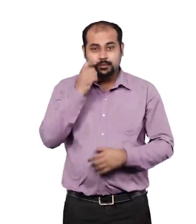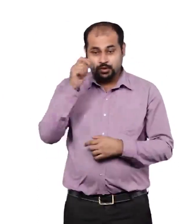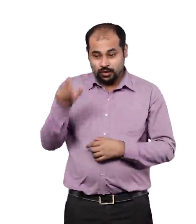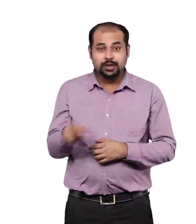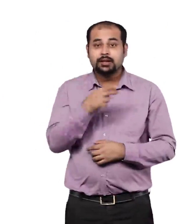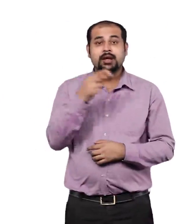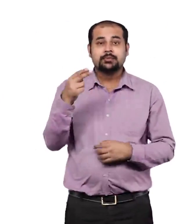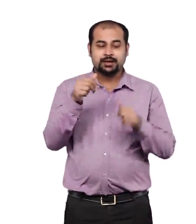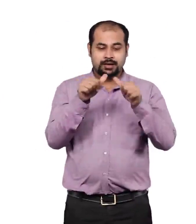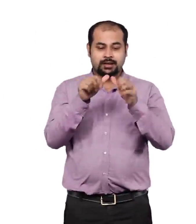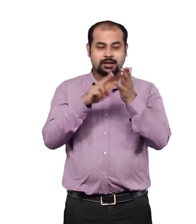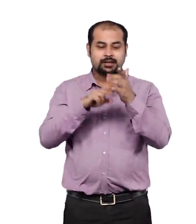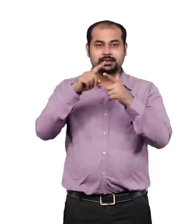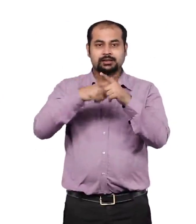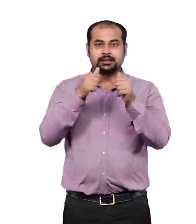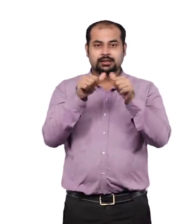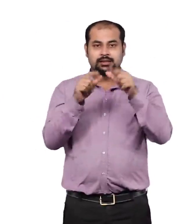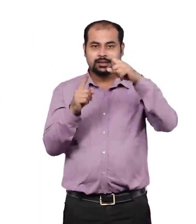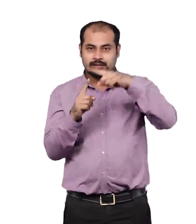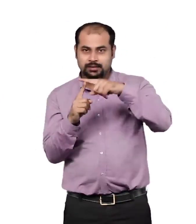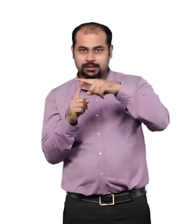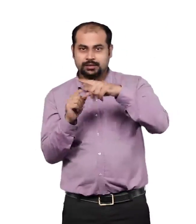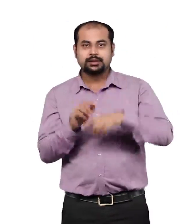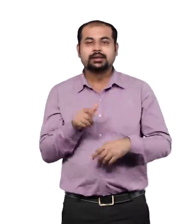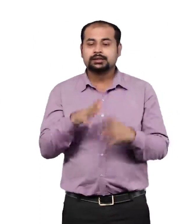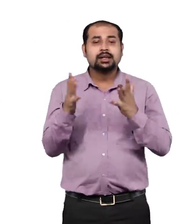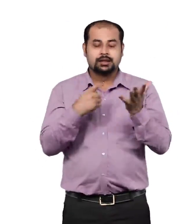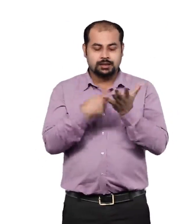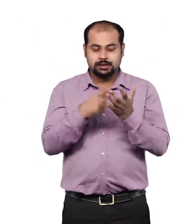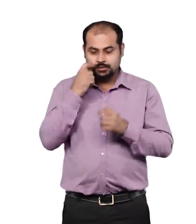Rajat wants to find out the length of a few things.